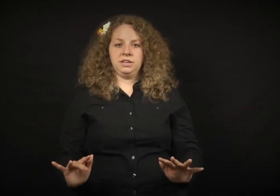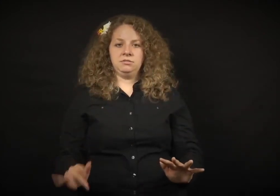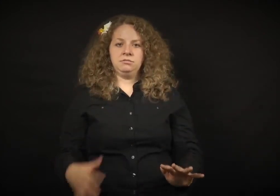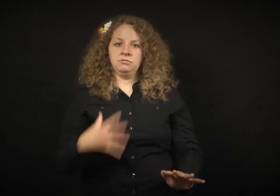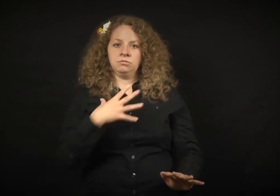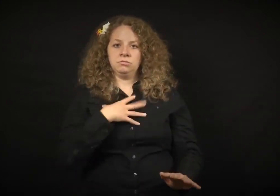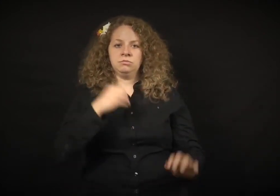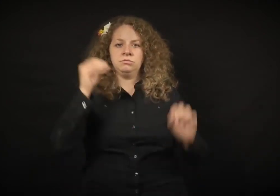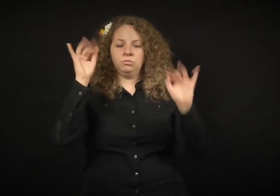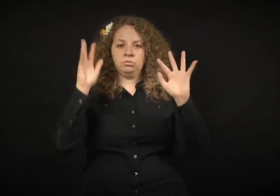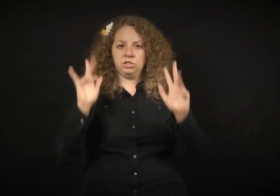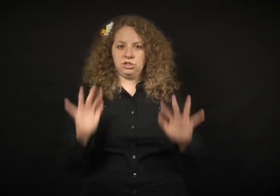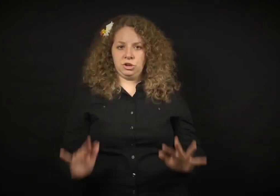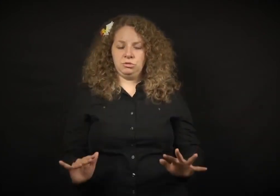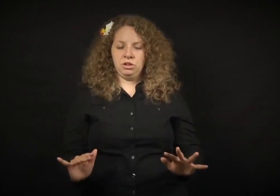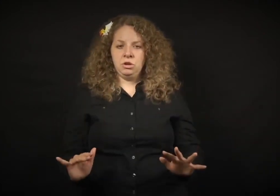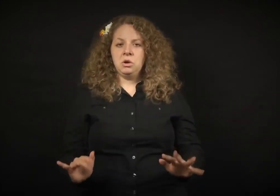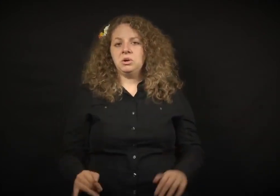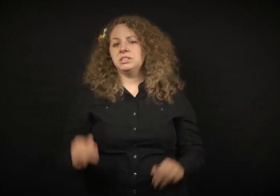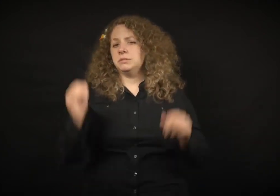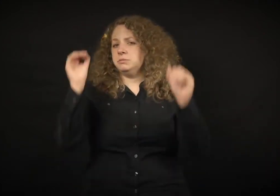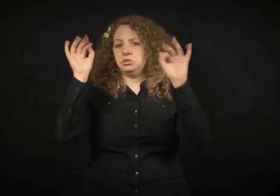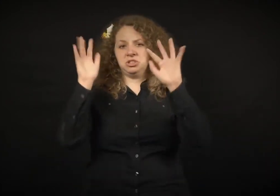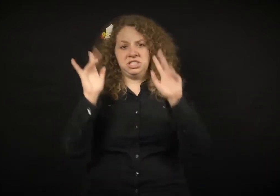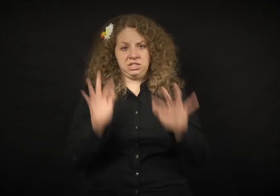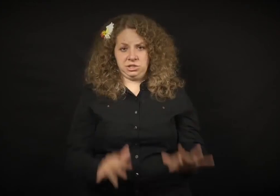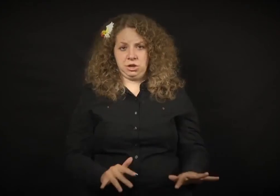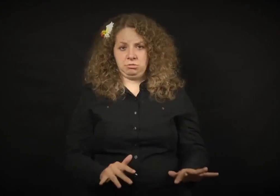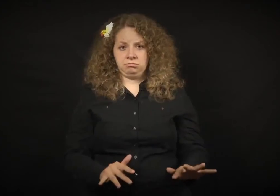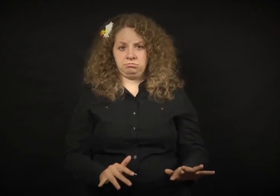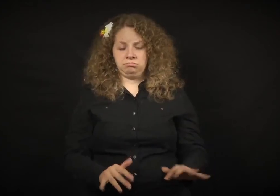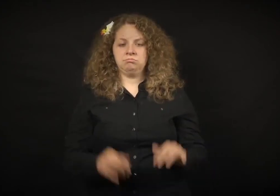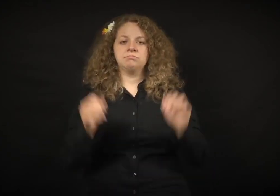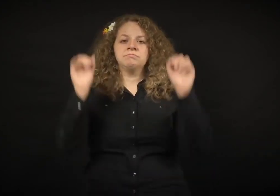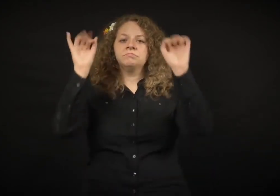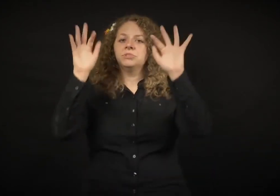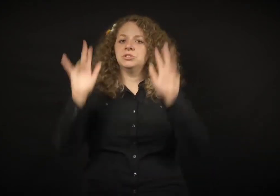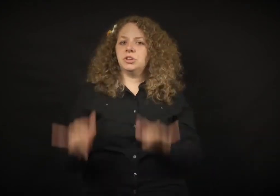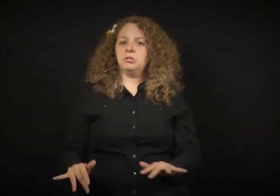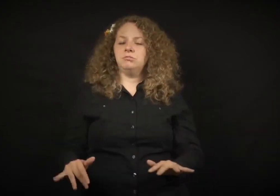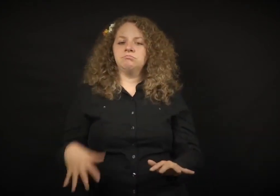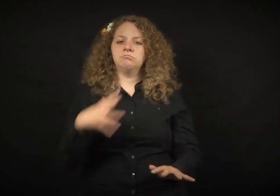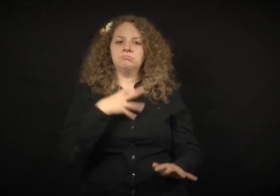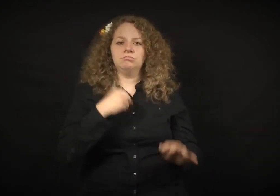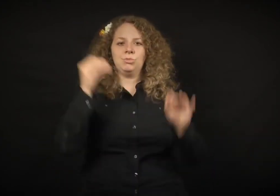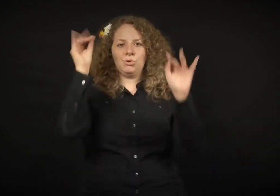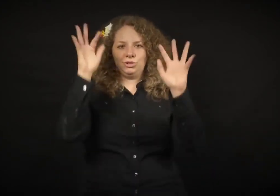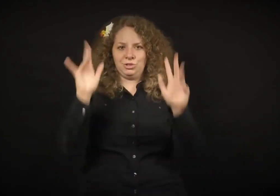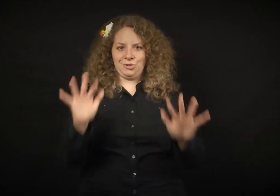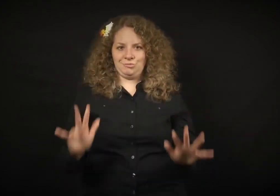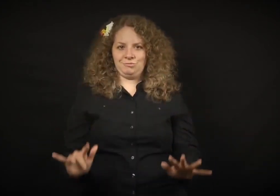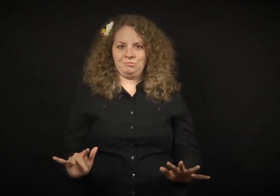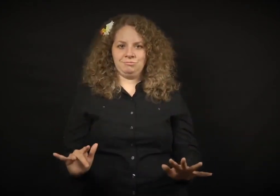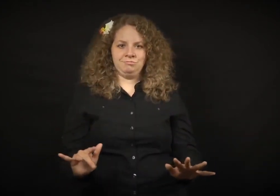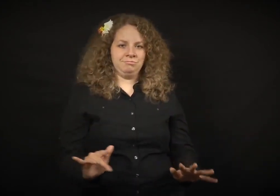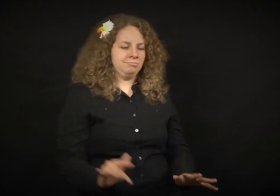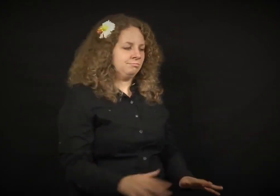down, snow, or sometimes you'll just see snow. Snow or snow.